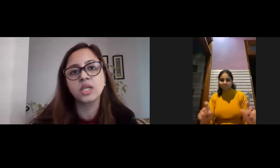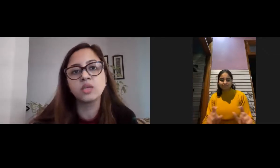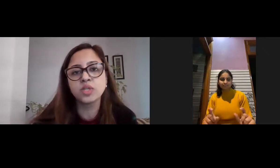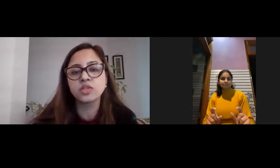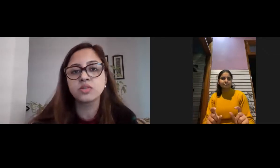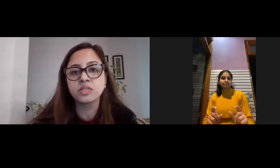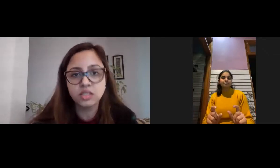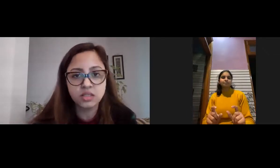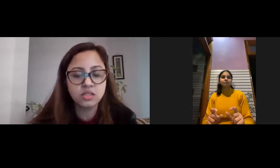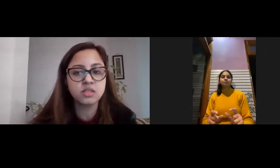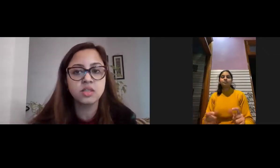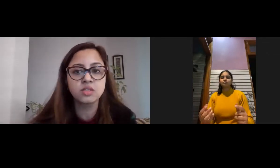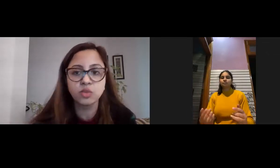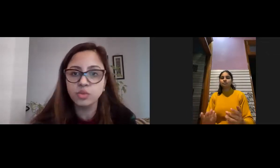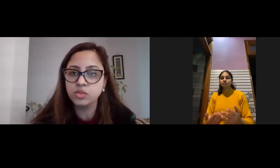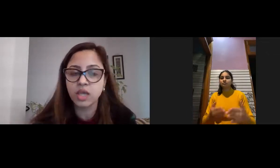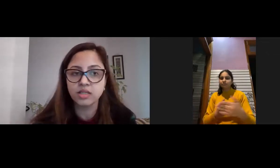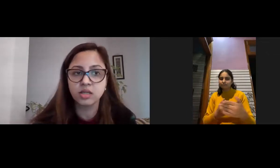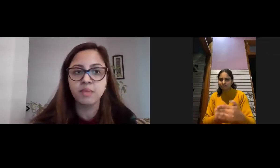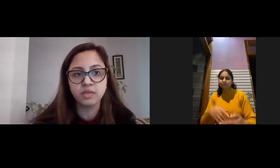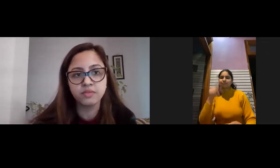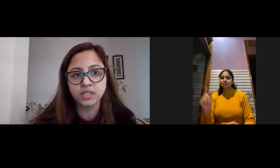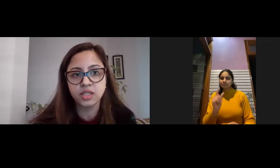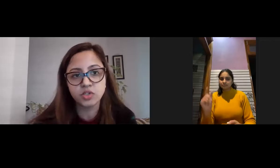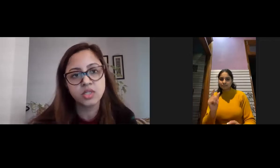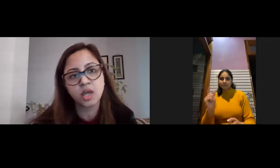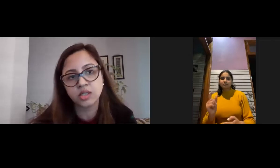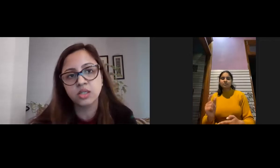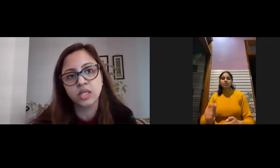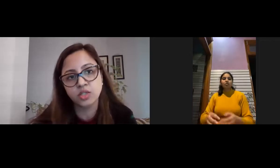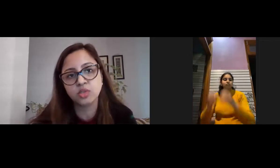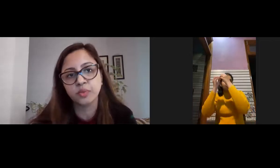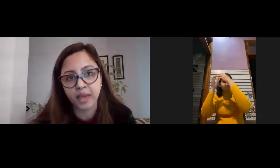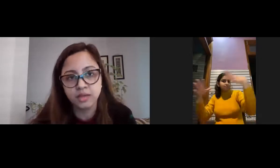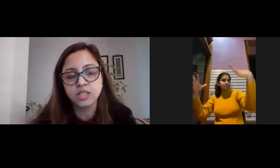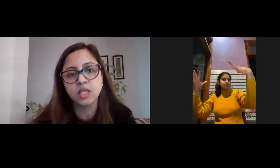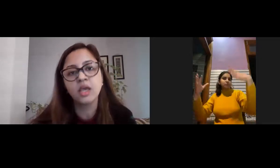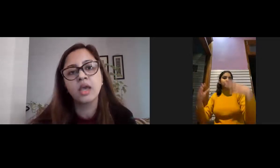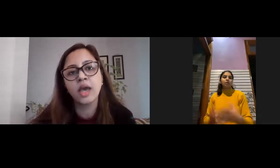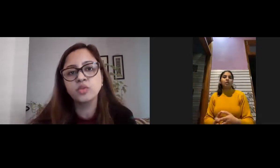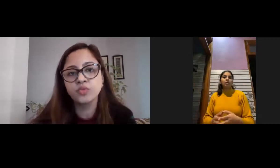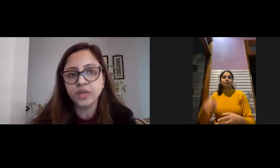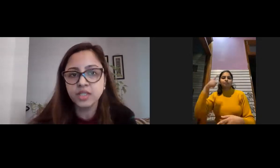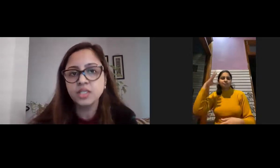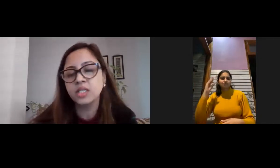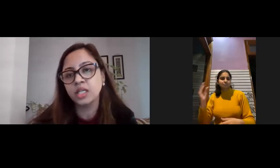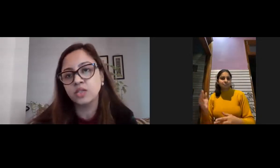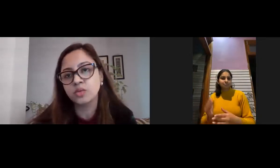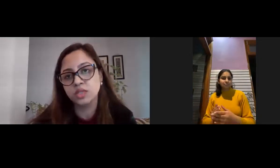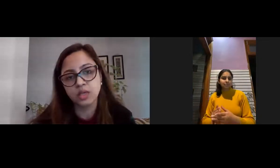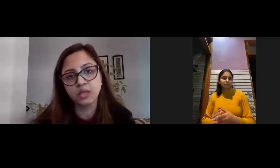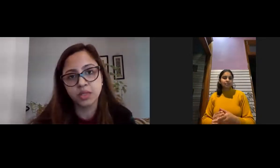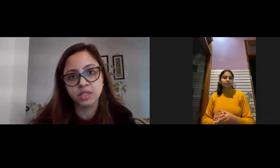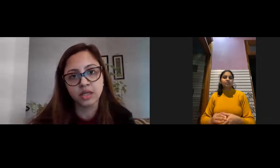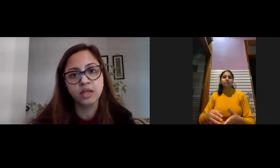discourse in which her resistance is used as a manifestation and articulation of madness and to further the need